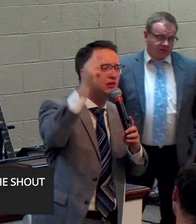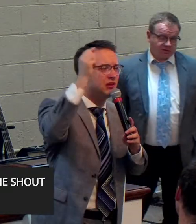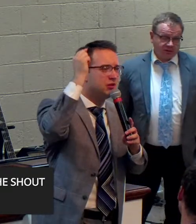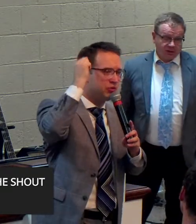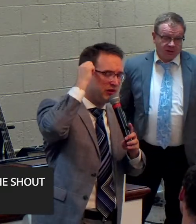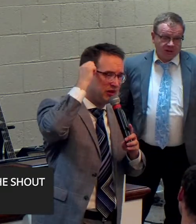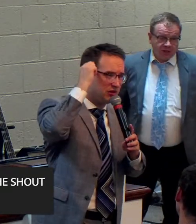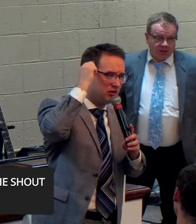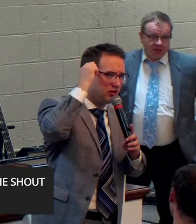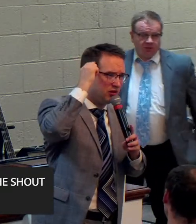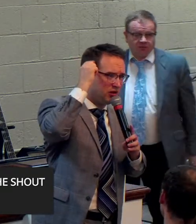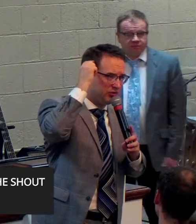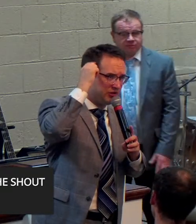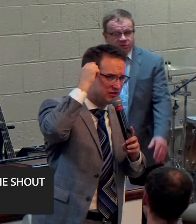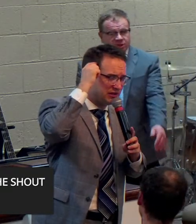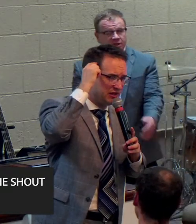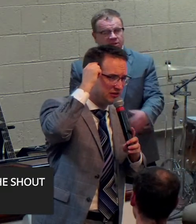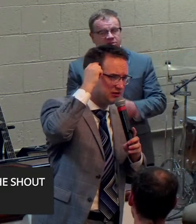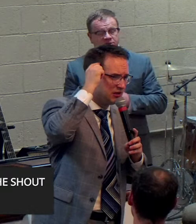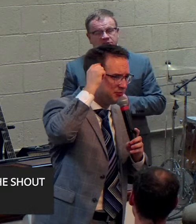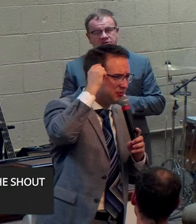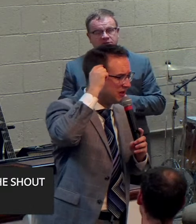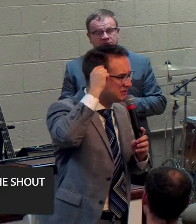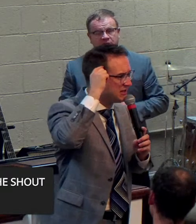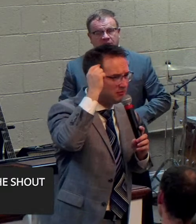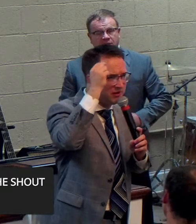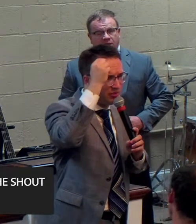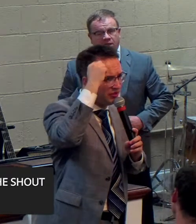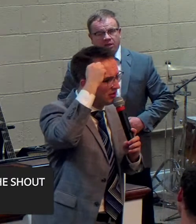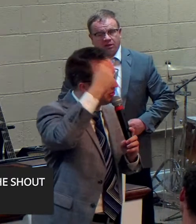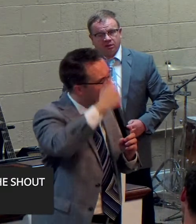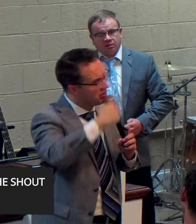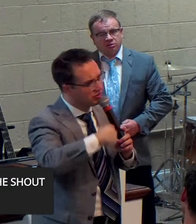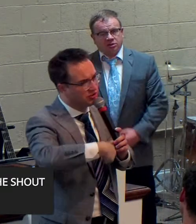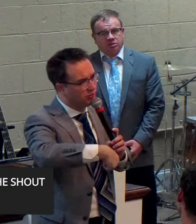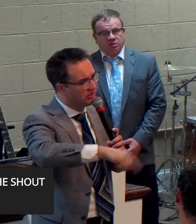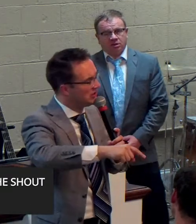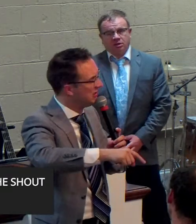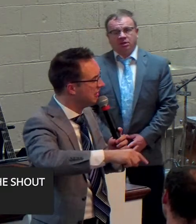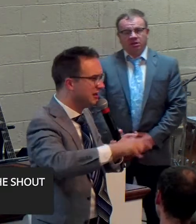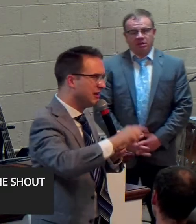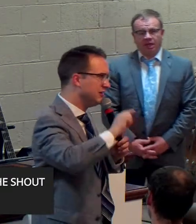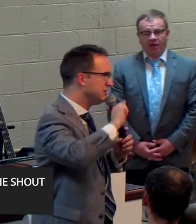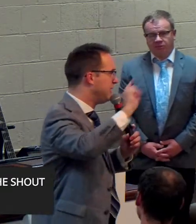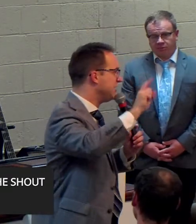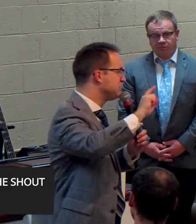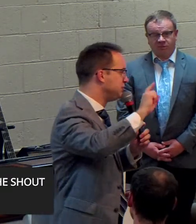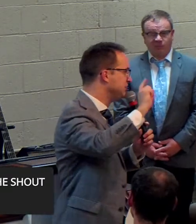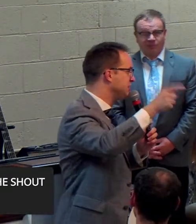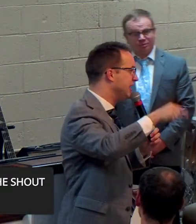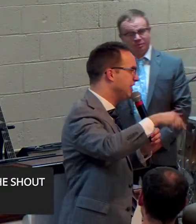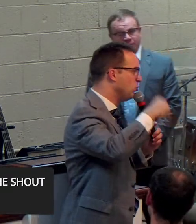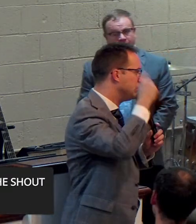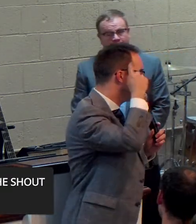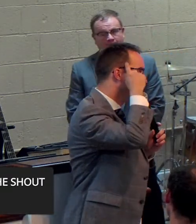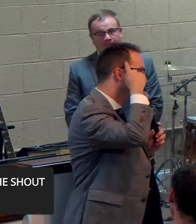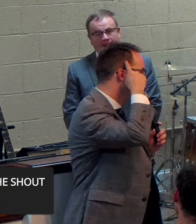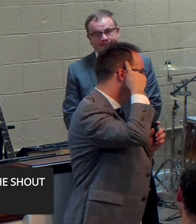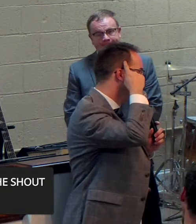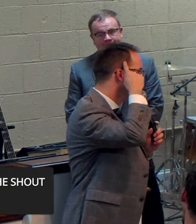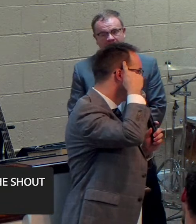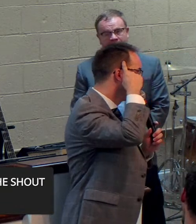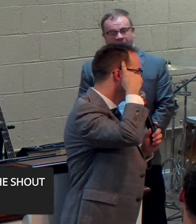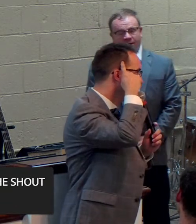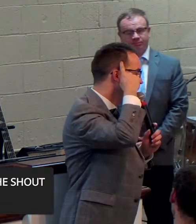praise, think on these things. Because as a man thinketh, so is he. And it's impossible to say what you don't